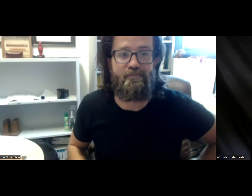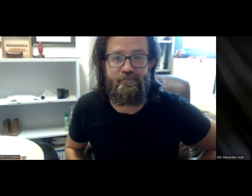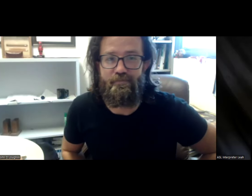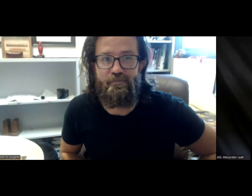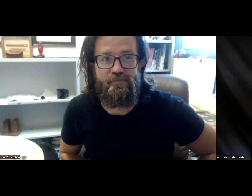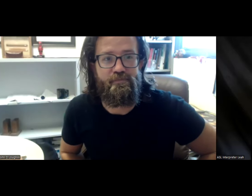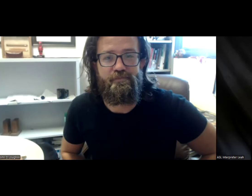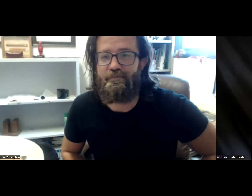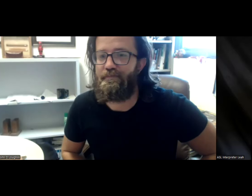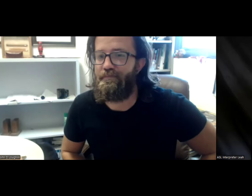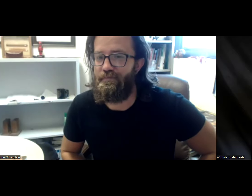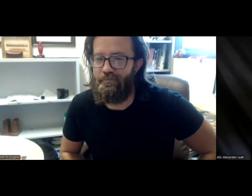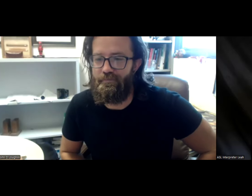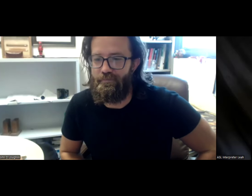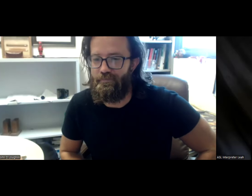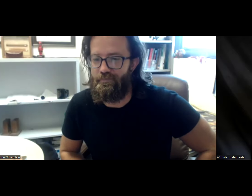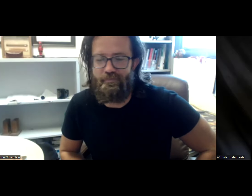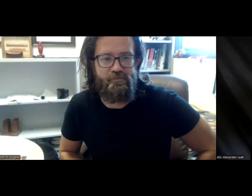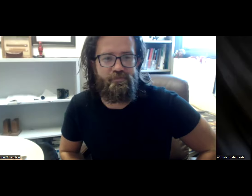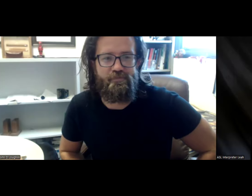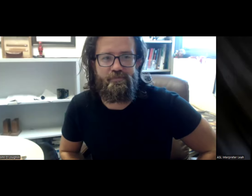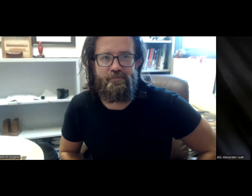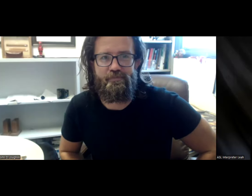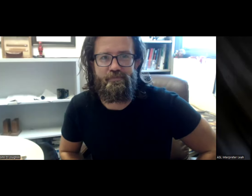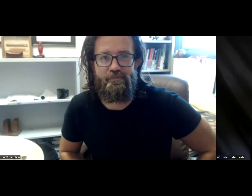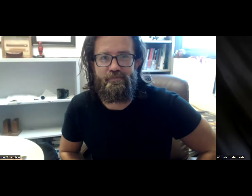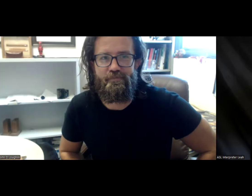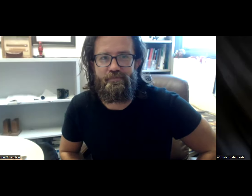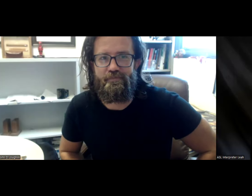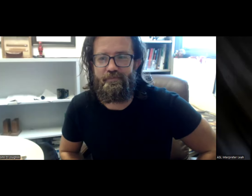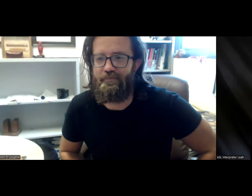Okay, so are there any more questions?